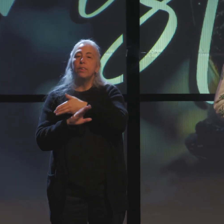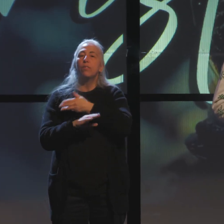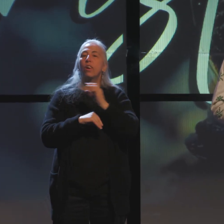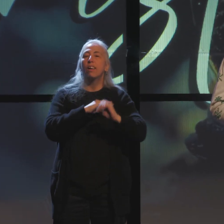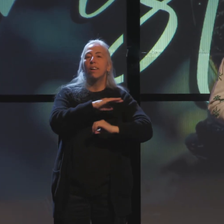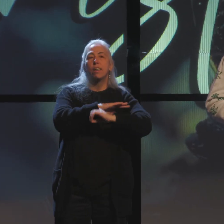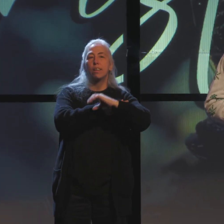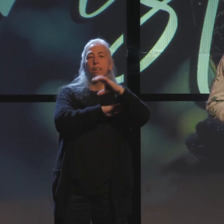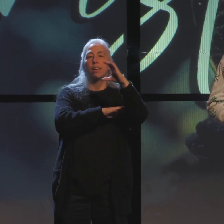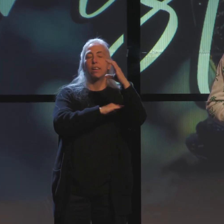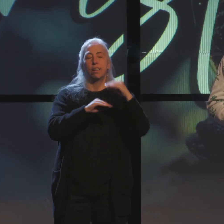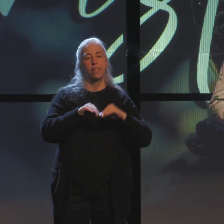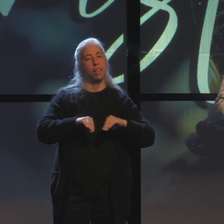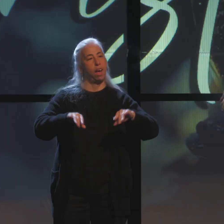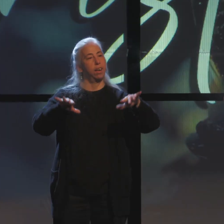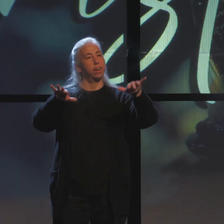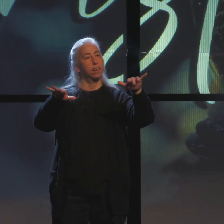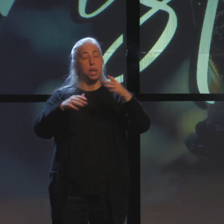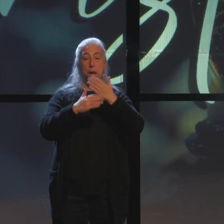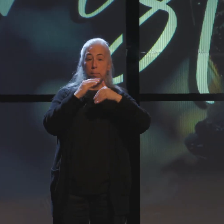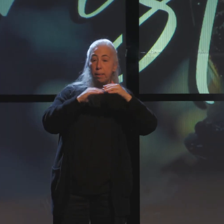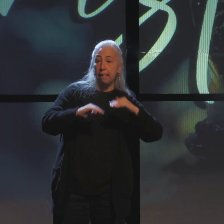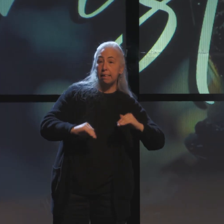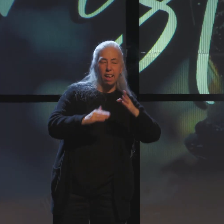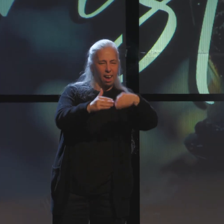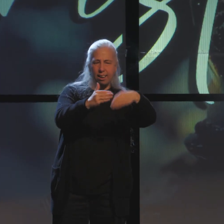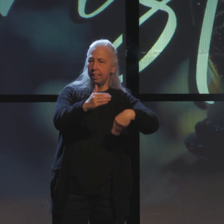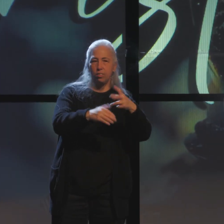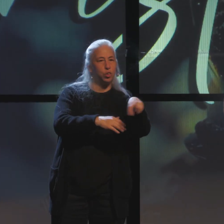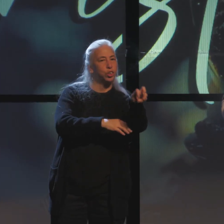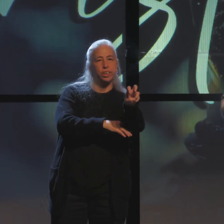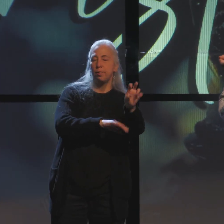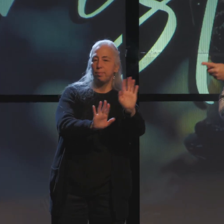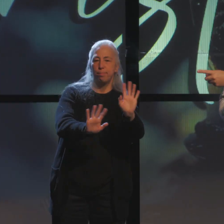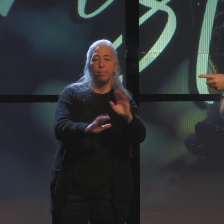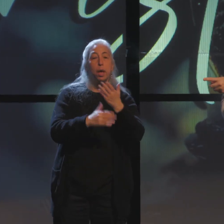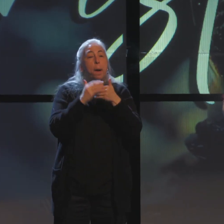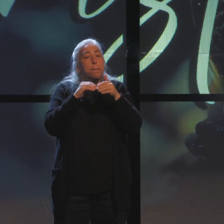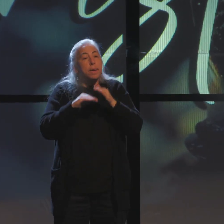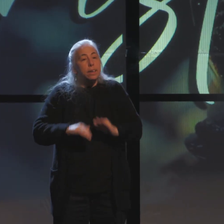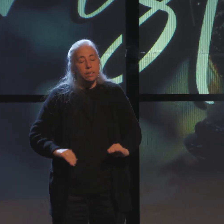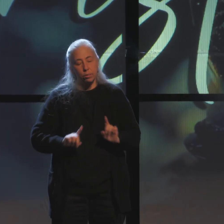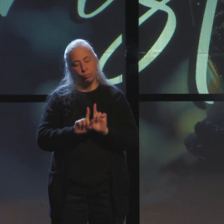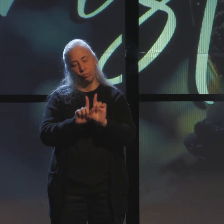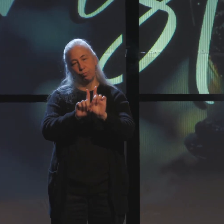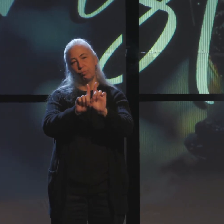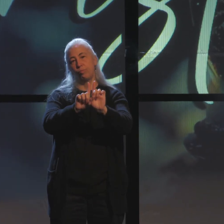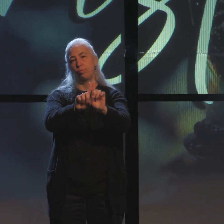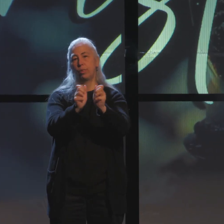isn't the reward at the end of the journey. Peace is the companion along the way.